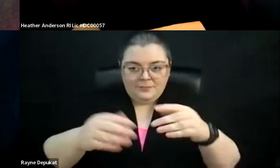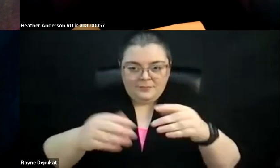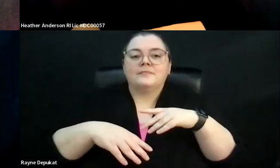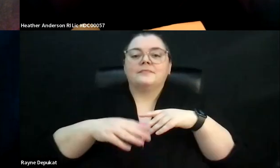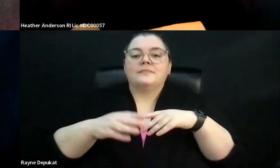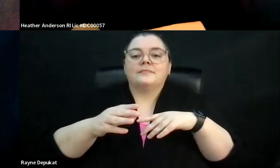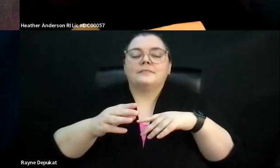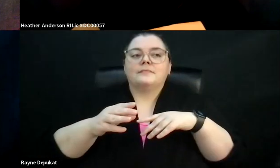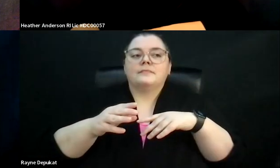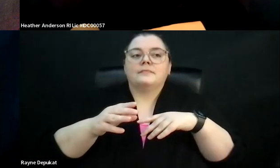Before we move on,